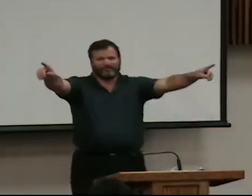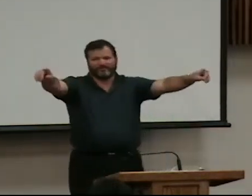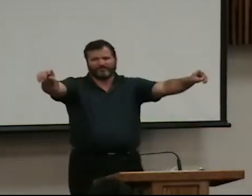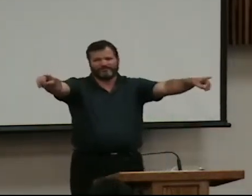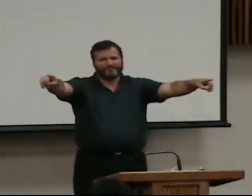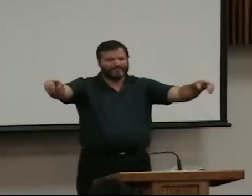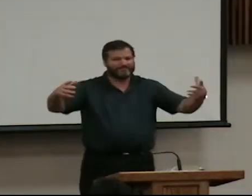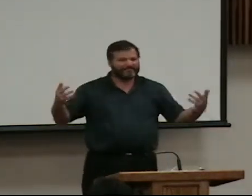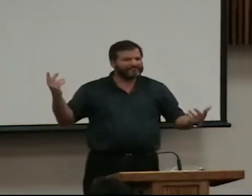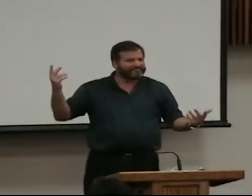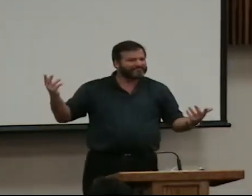I have a question.